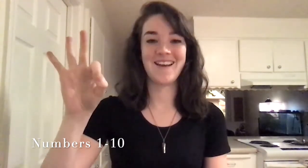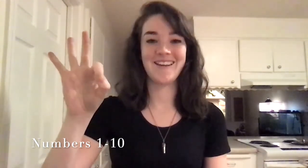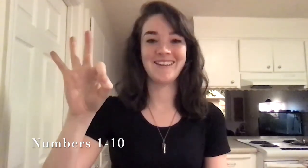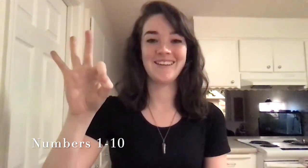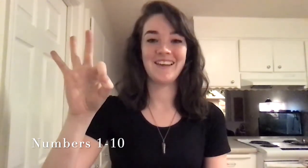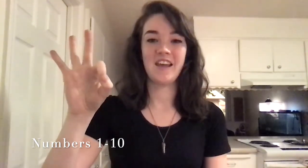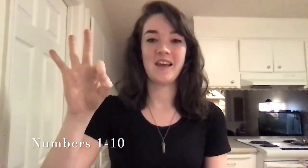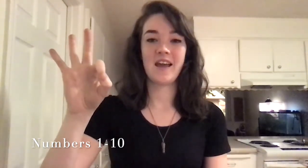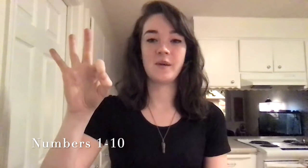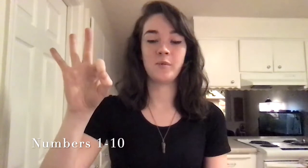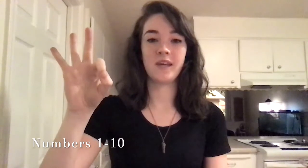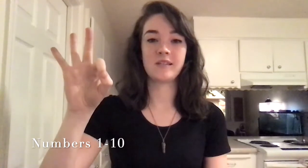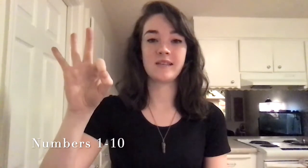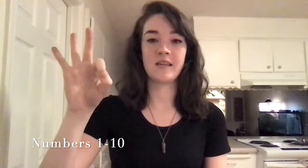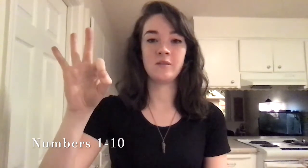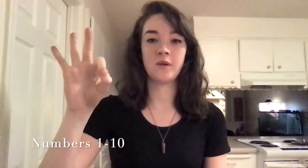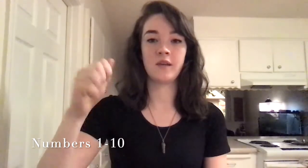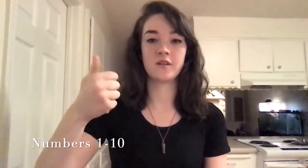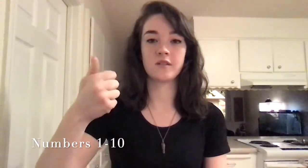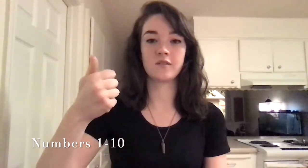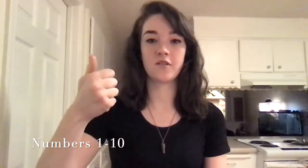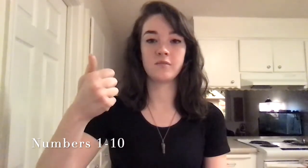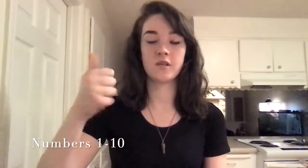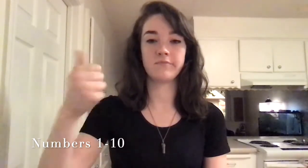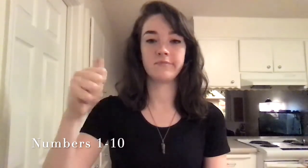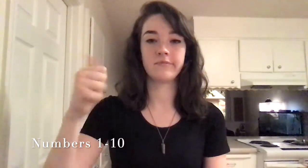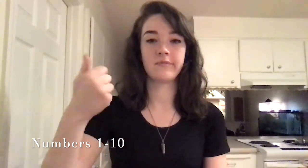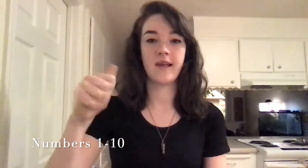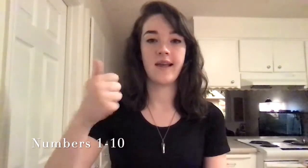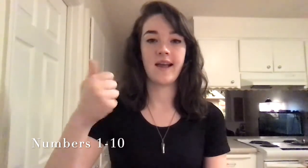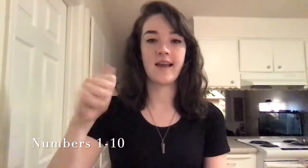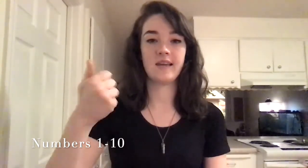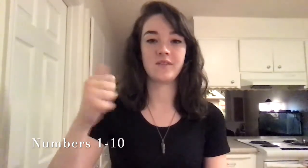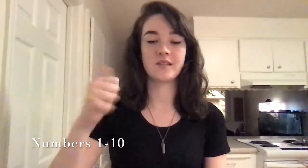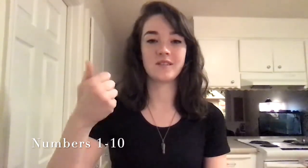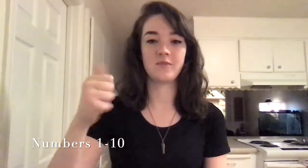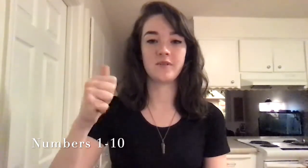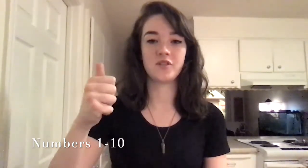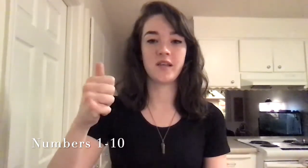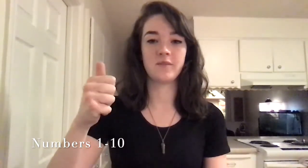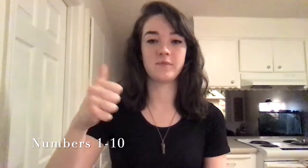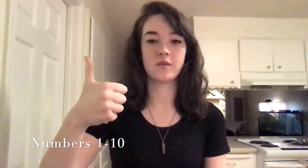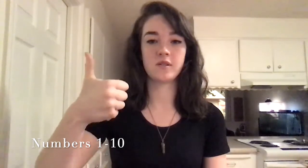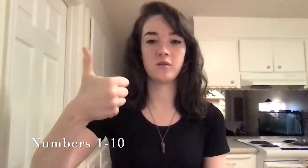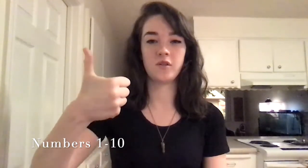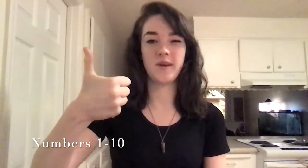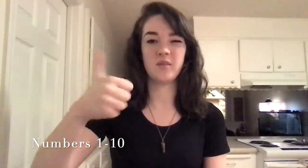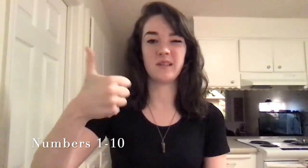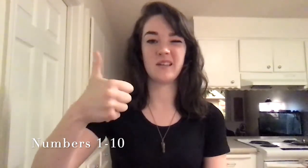9, and then when we get to 10, we can give ourselves a thumbs up and give ourselves a little bit of a shake. So it's not all the way up like